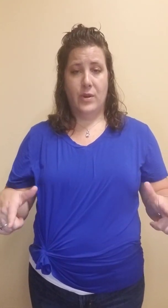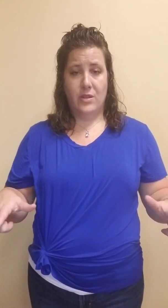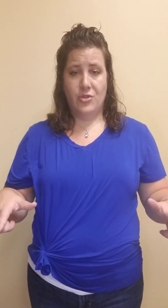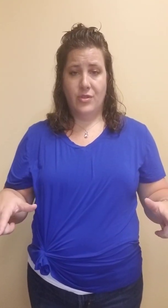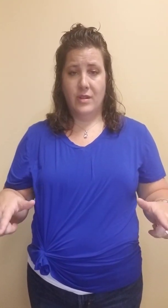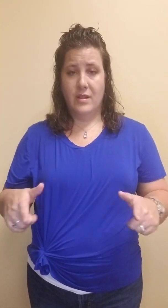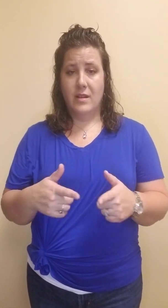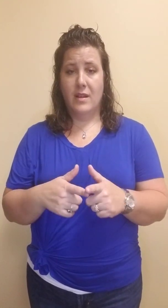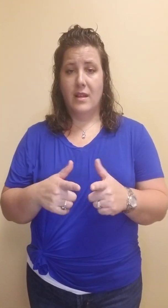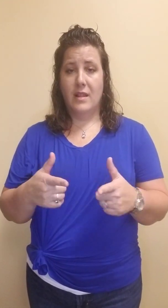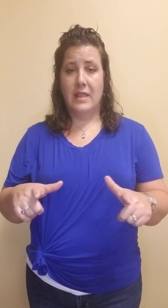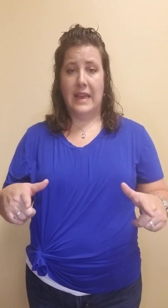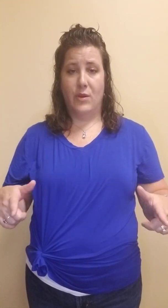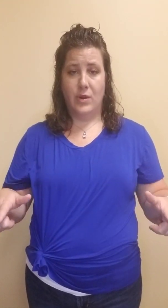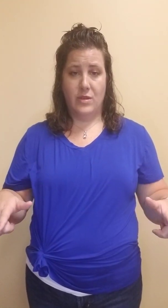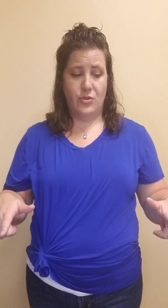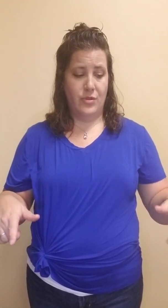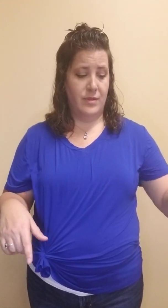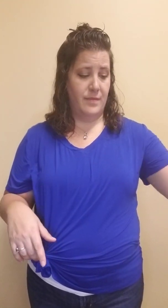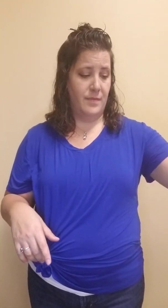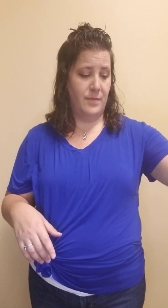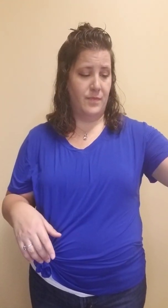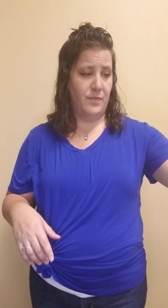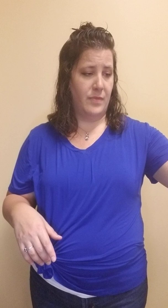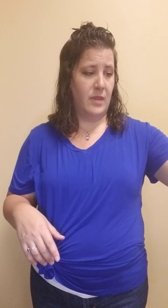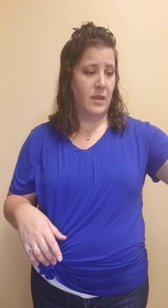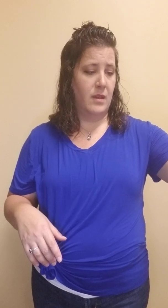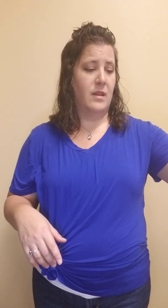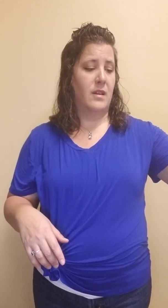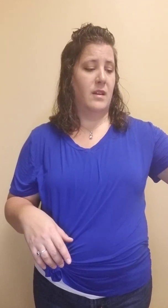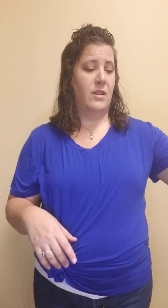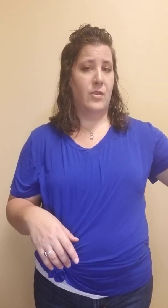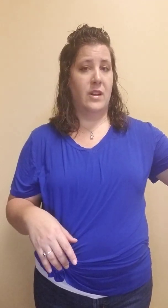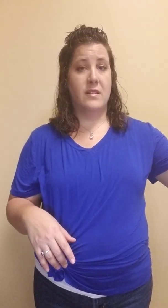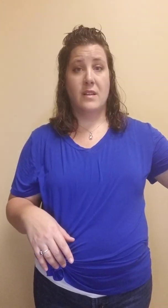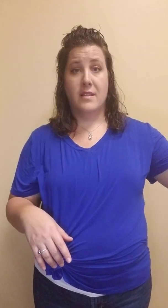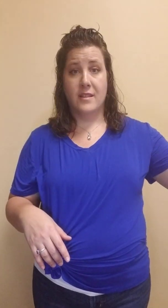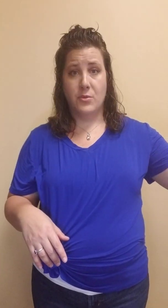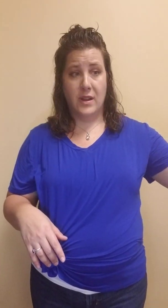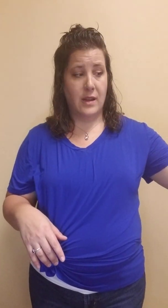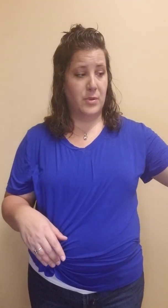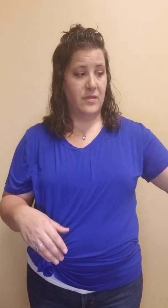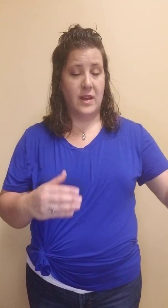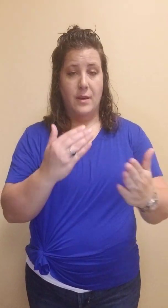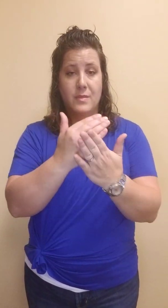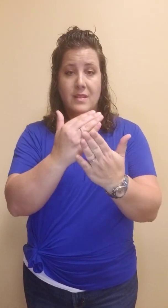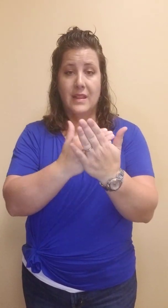Language. Language. And you've already seen this one a couple of times,